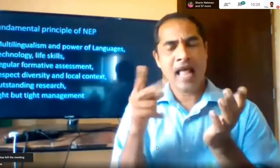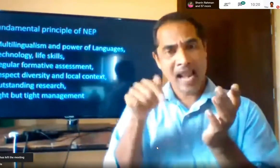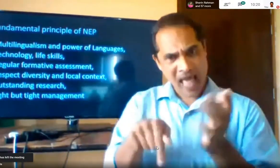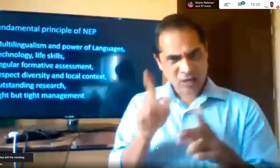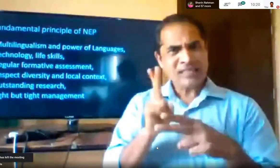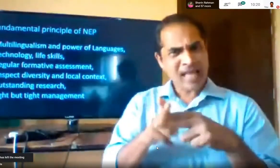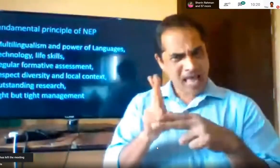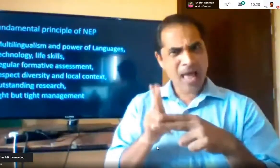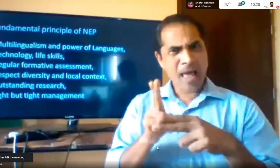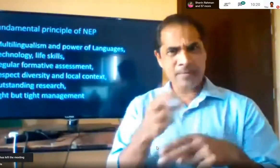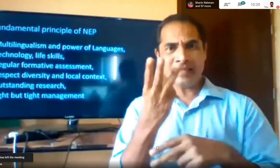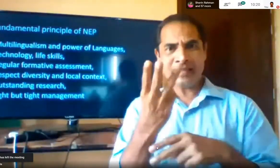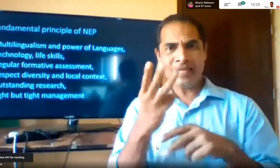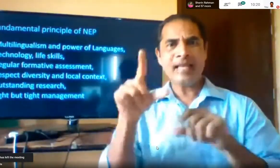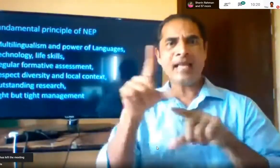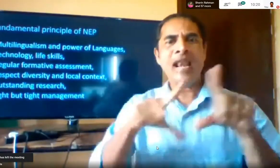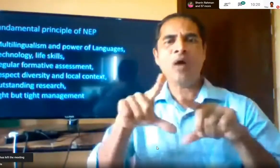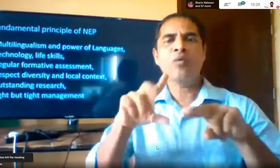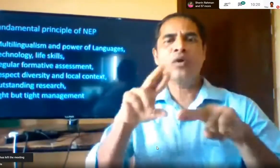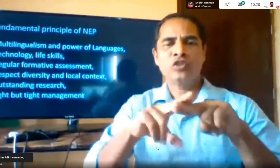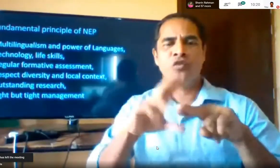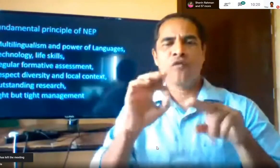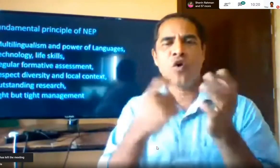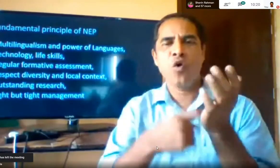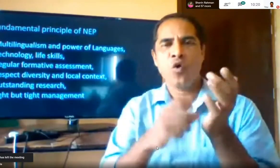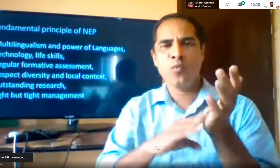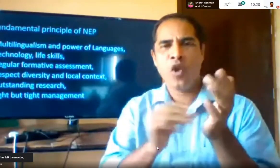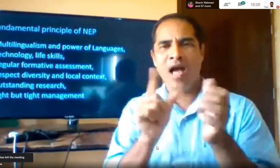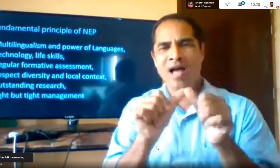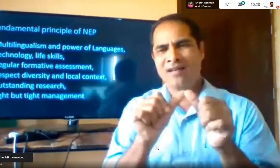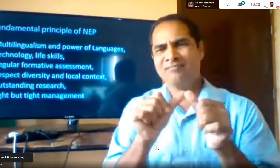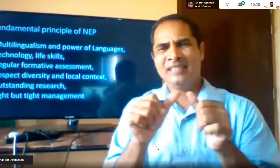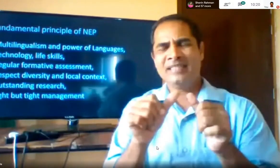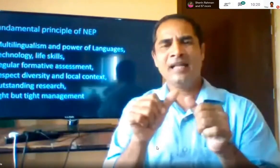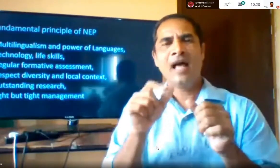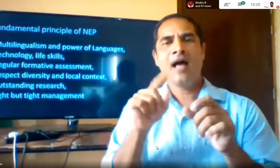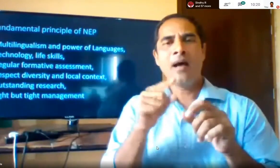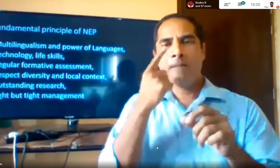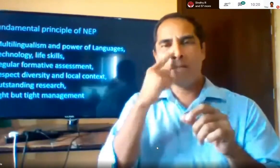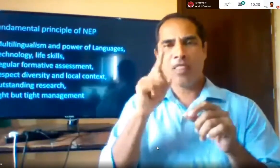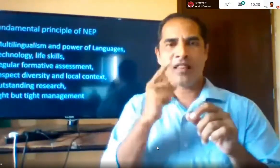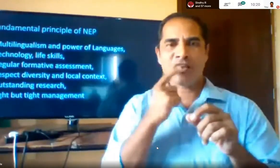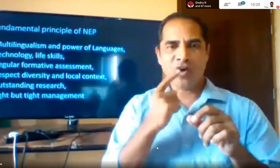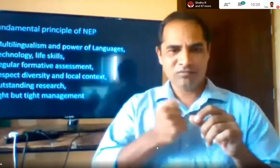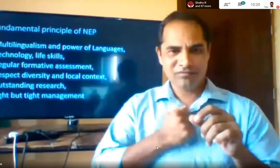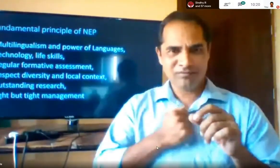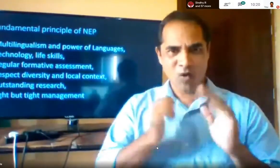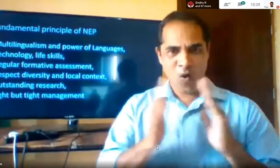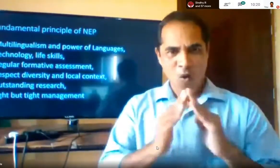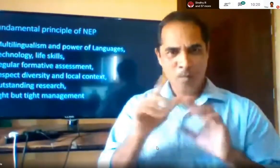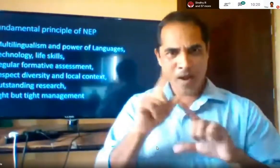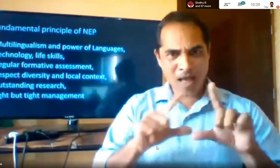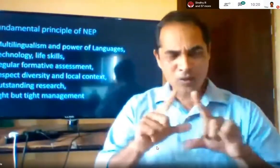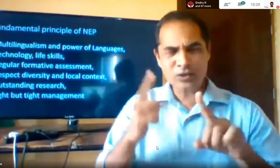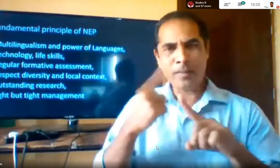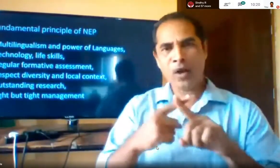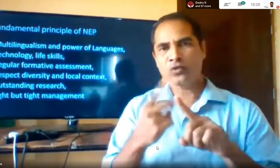So before, the rules for the languages are a little different. The formula, so the